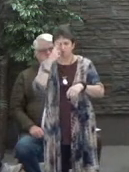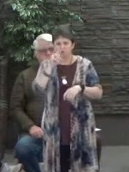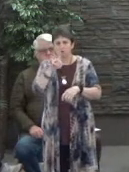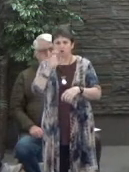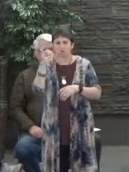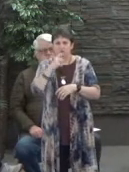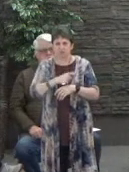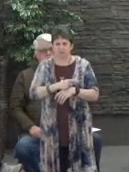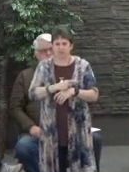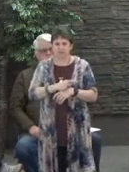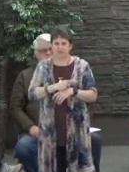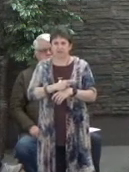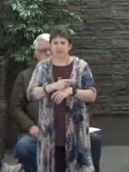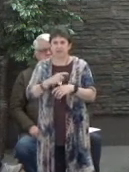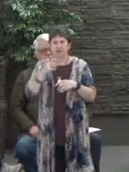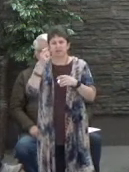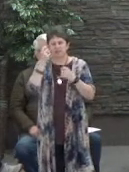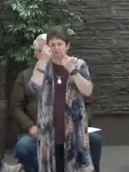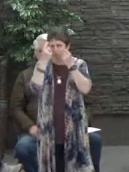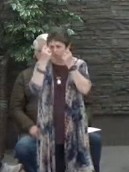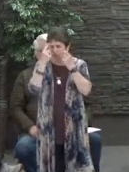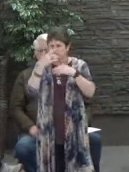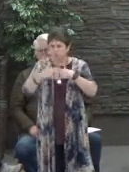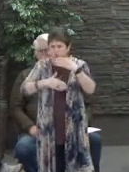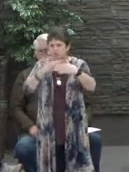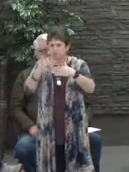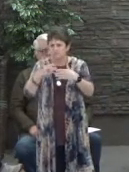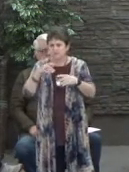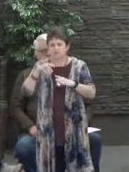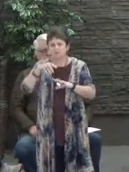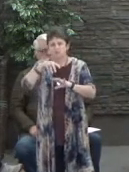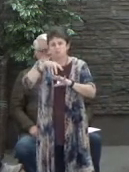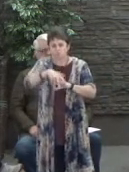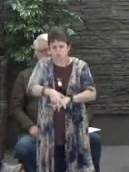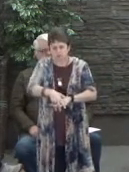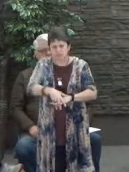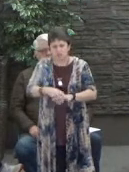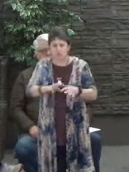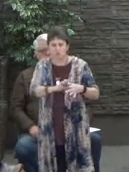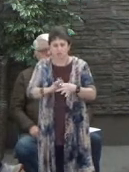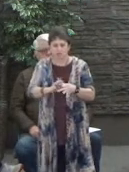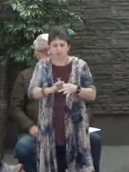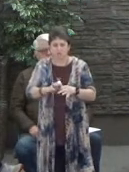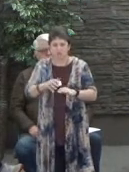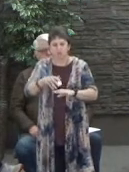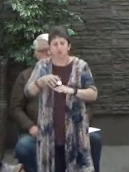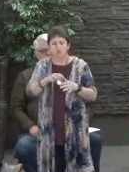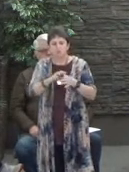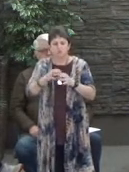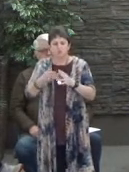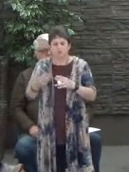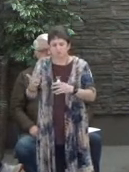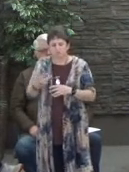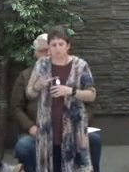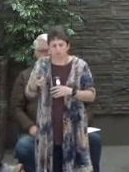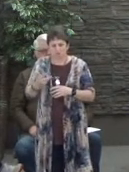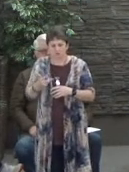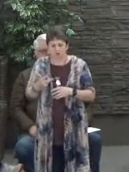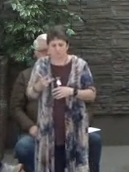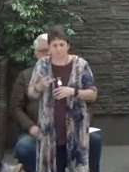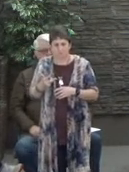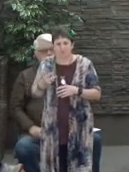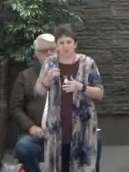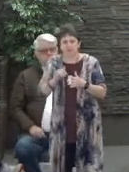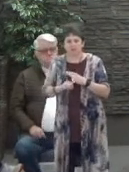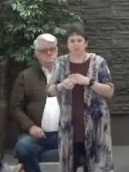days. And it's a discernment process that is rooted in the relationship. The relationship between these three and